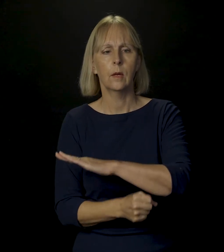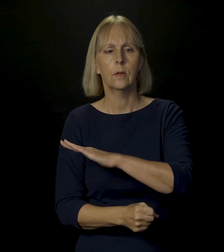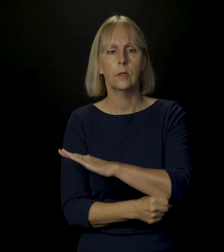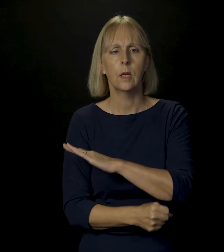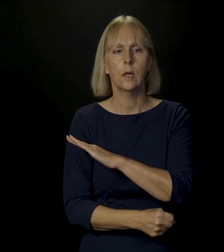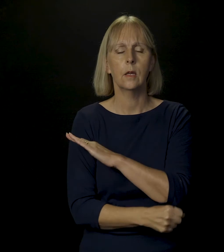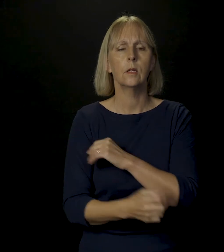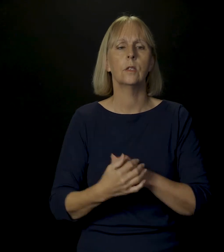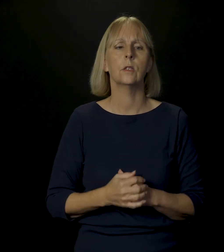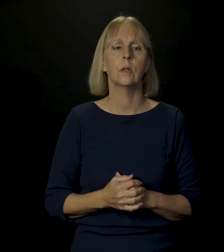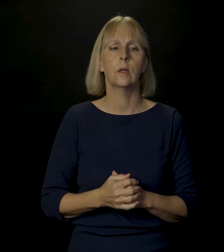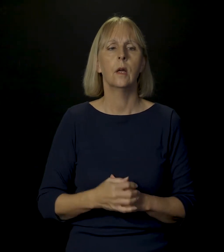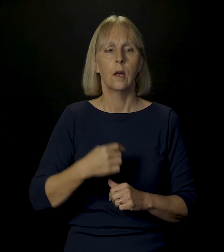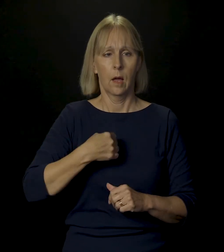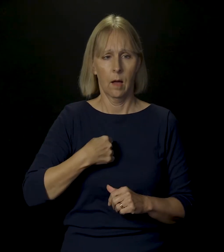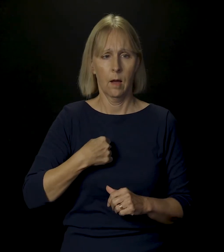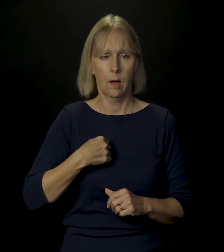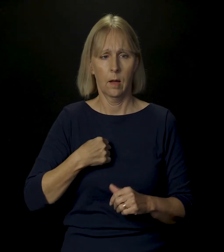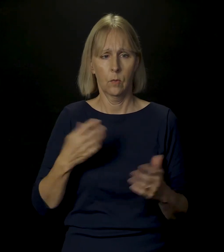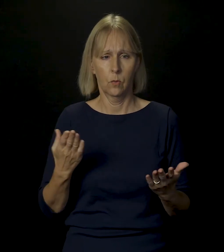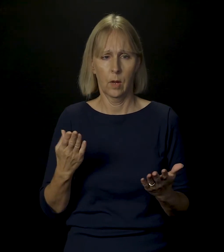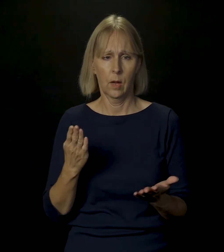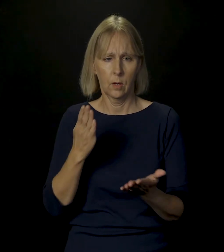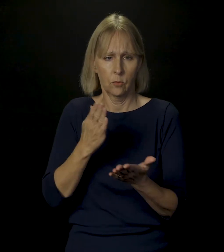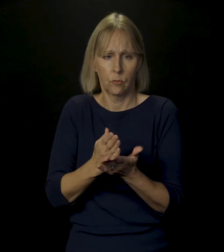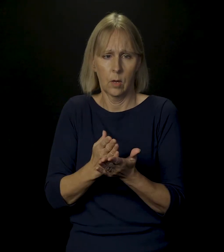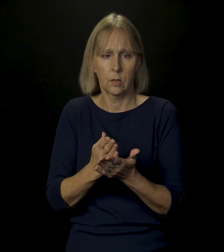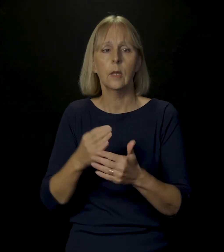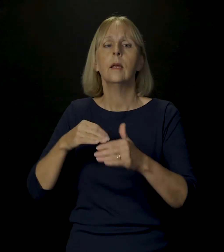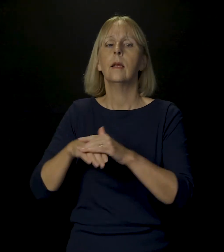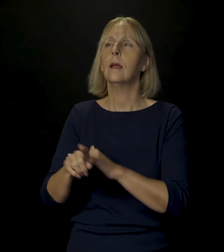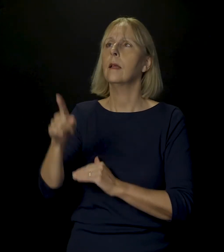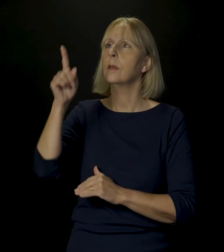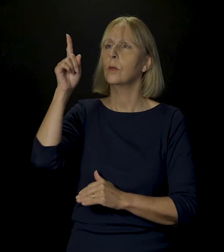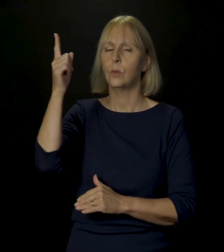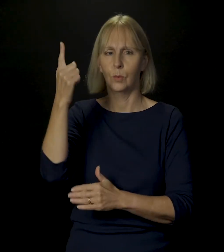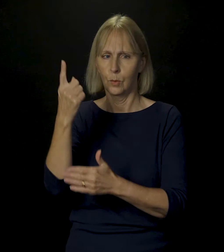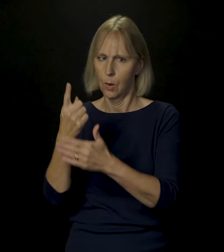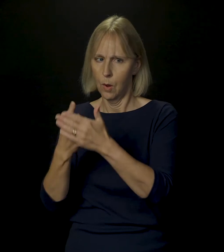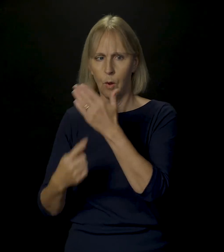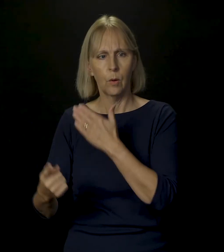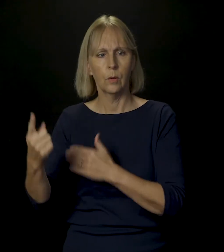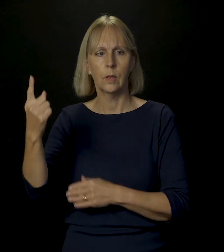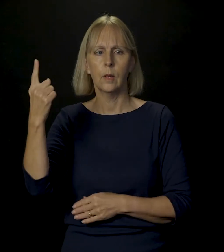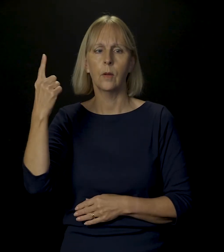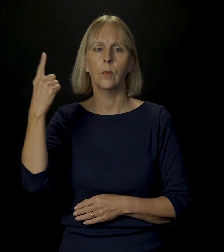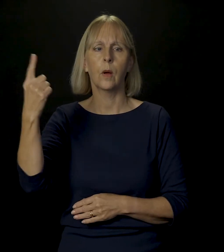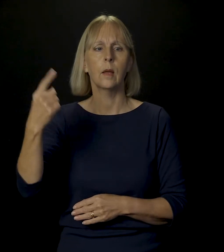Foundation I Will Put My Trust